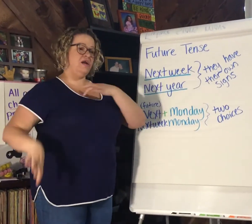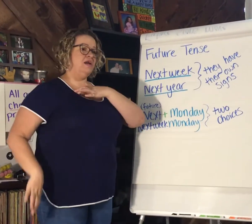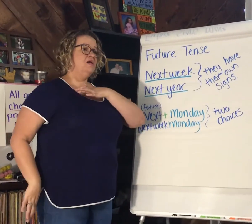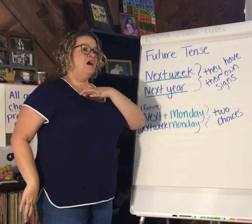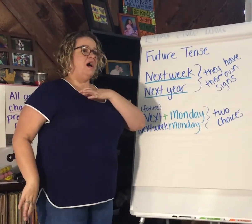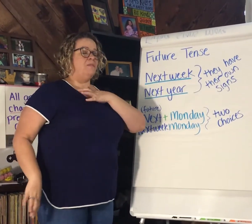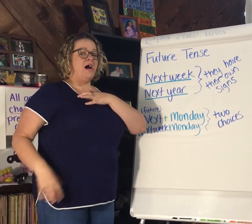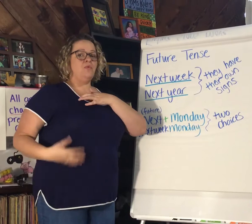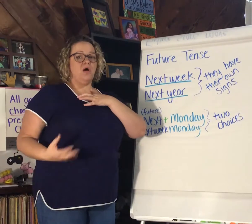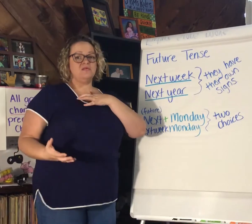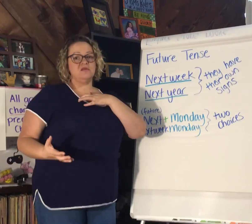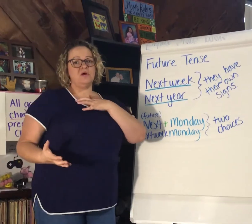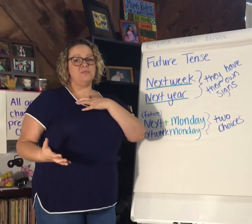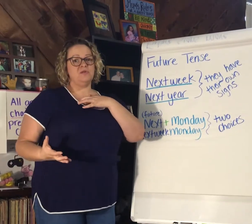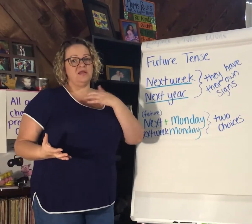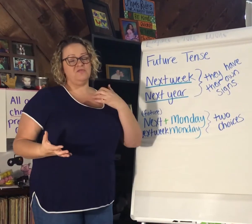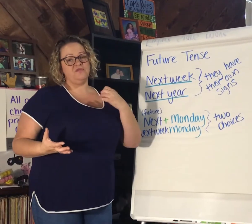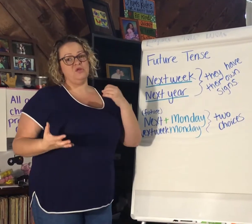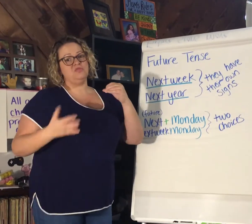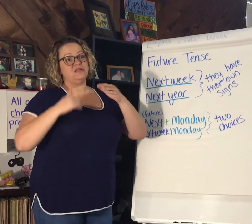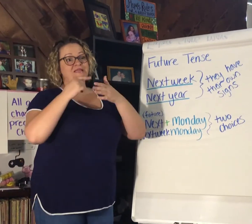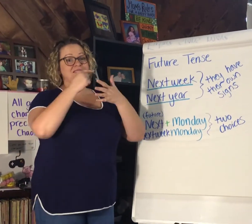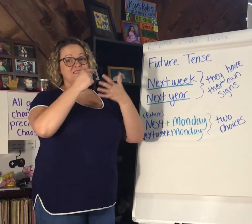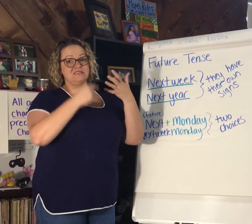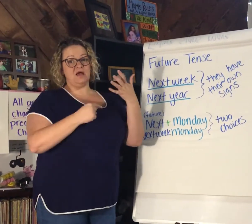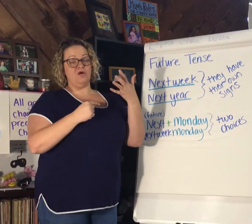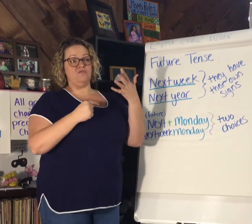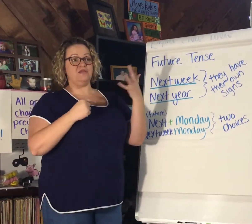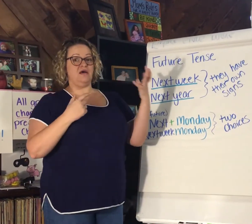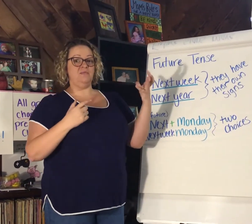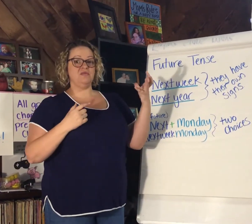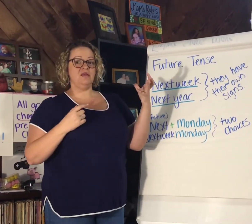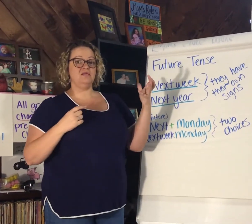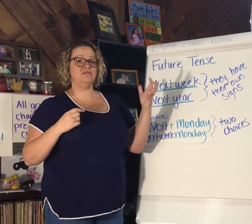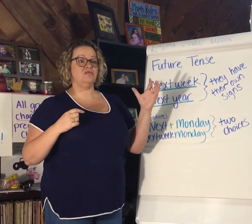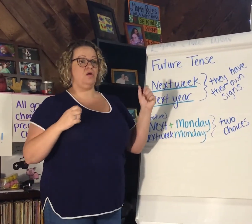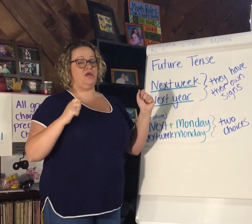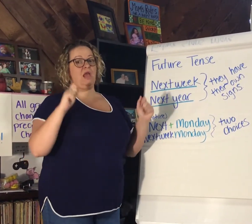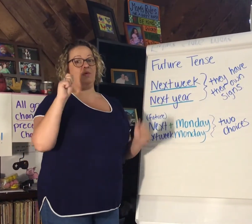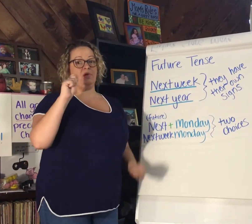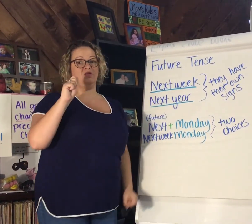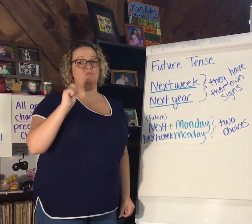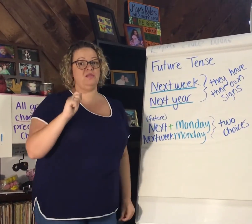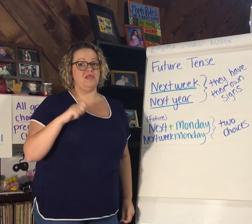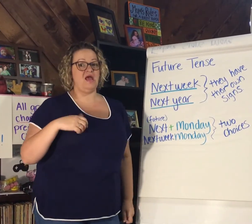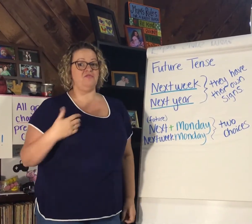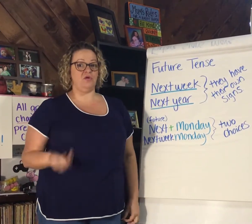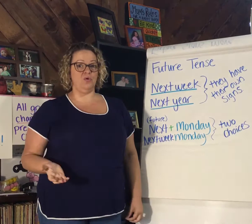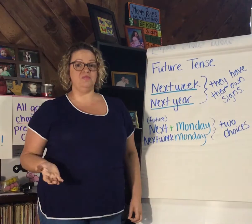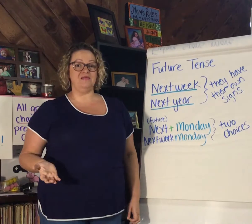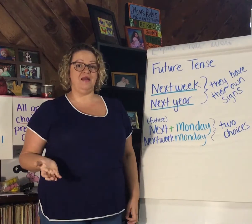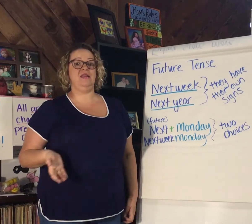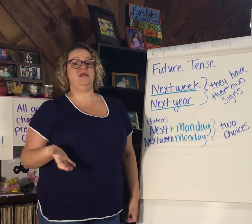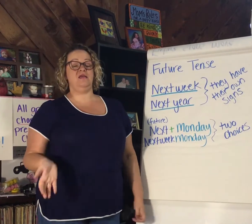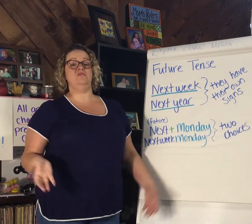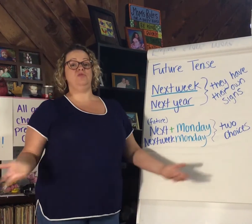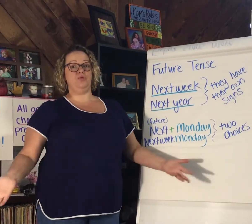okay? I will also upload again for you the list of the time signs. So, and I will mark the ones that have their own sign in case you don't